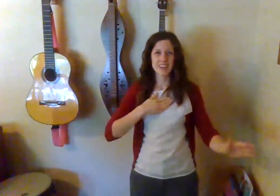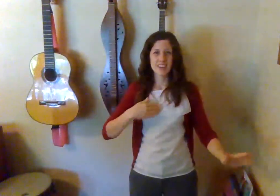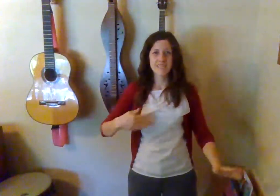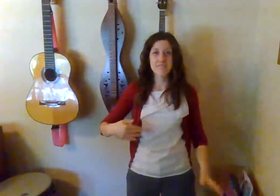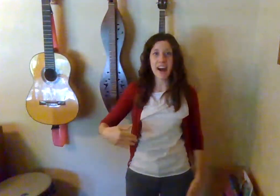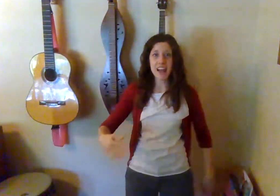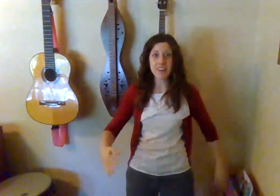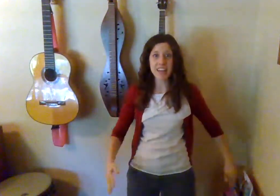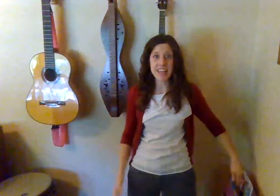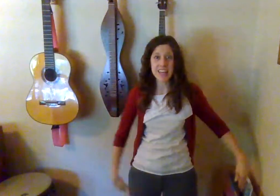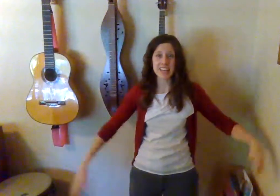Five again.